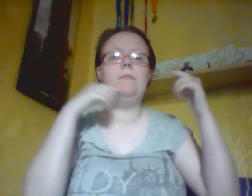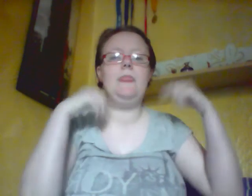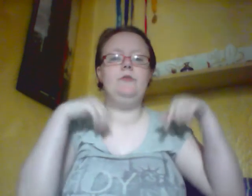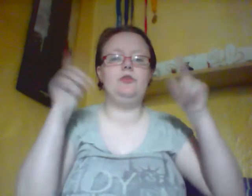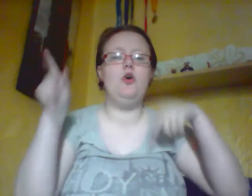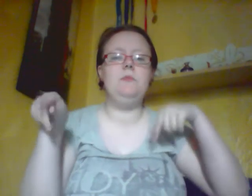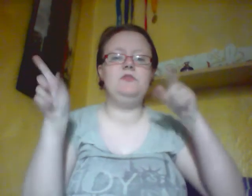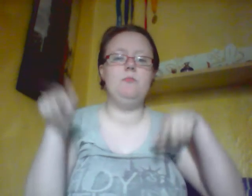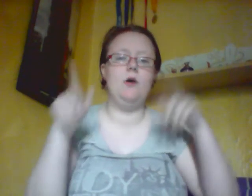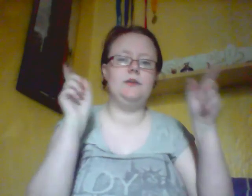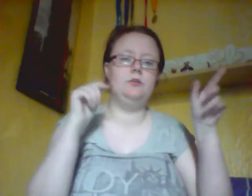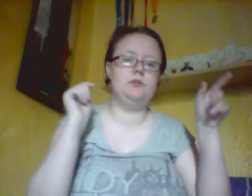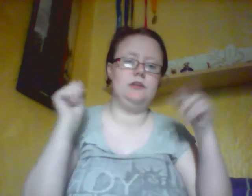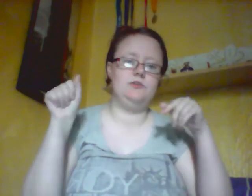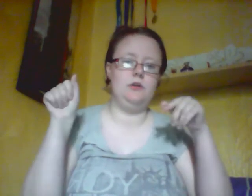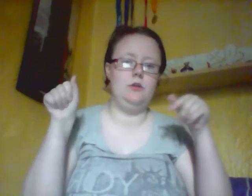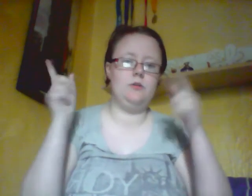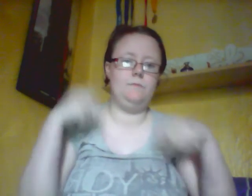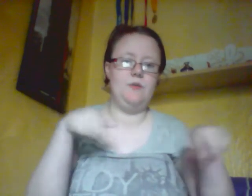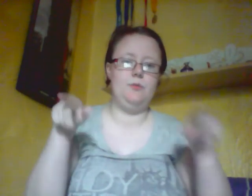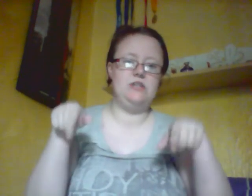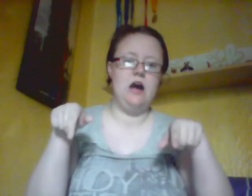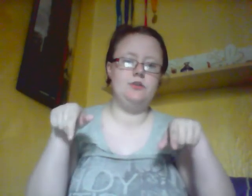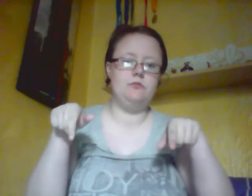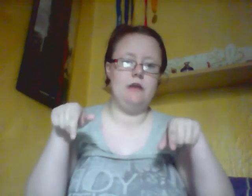There was a corpse in the morgue that looked like Sherlock. They put that on the ground